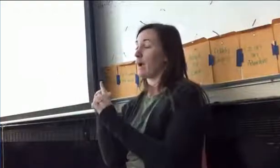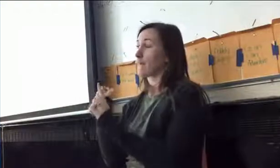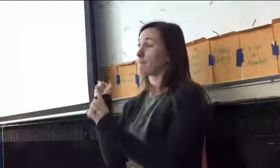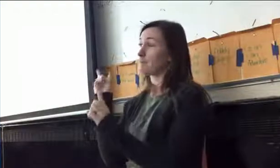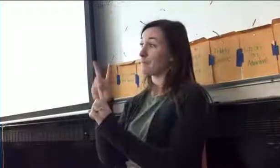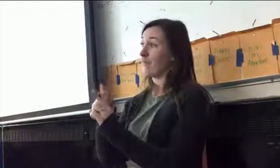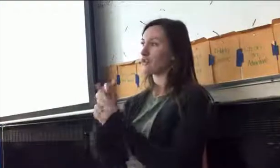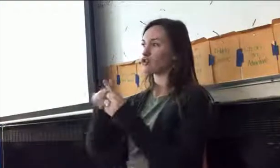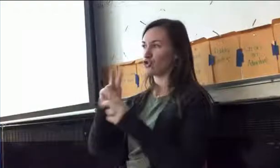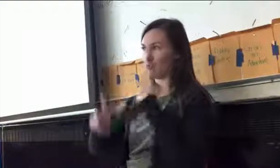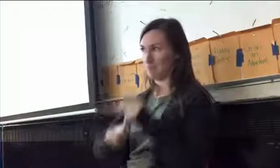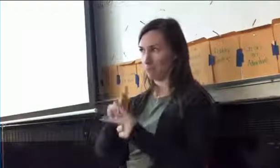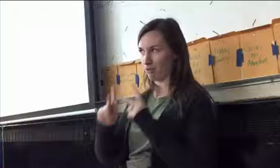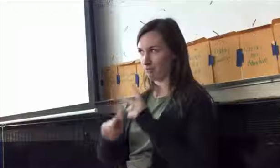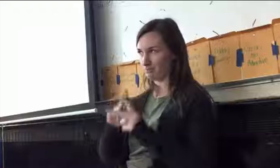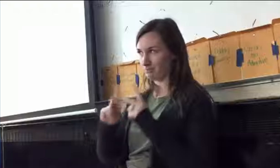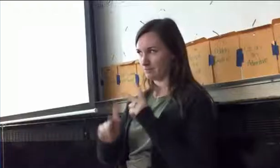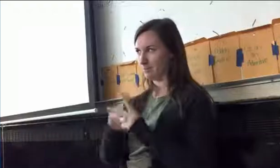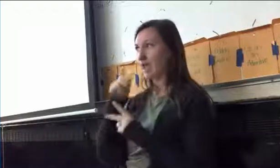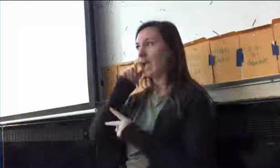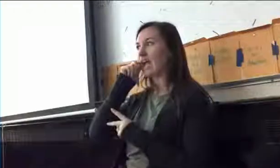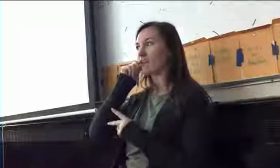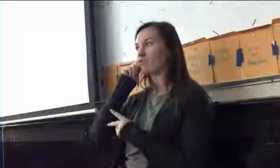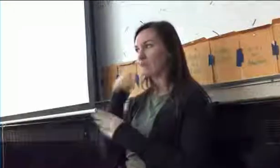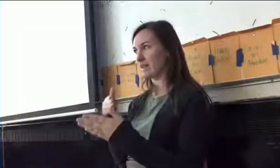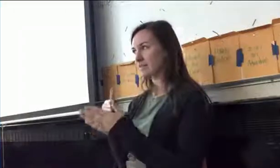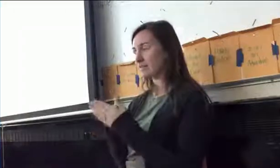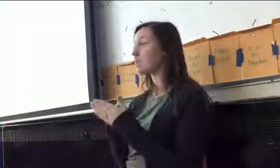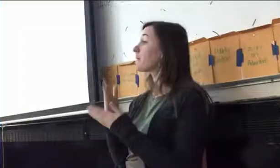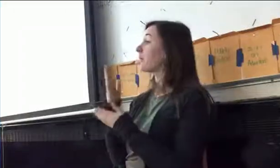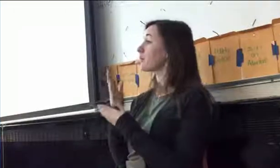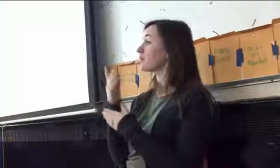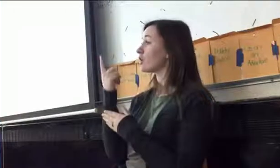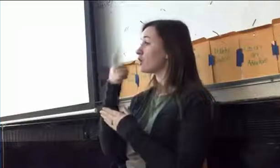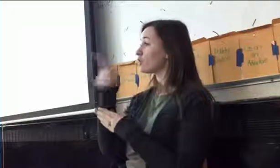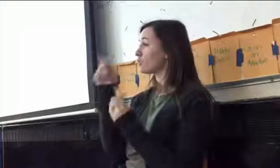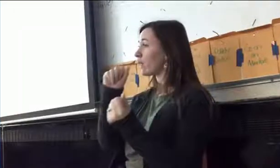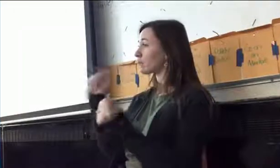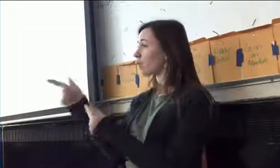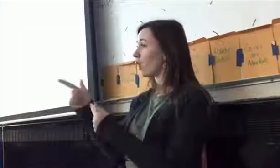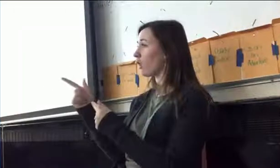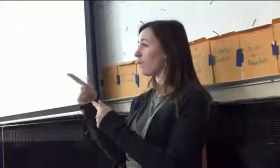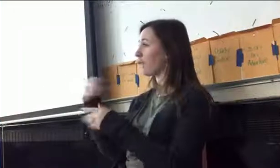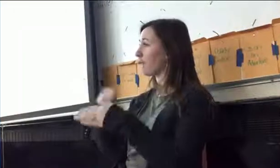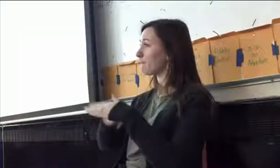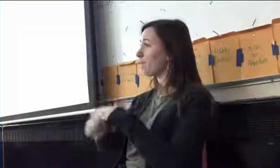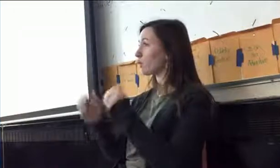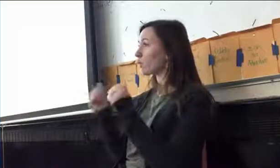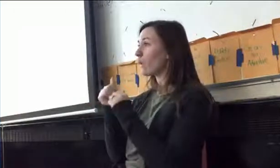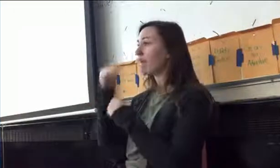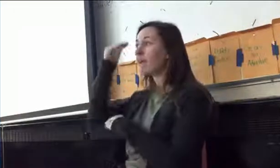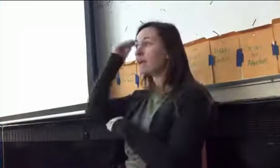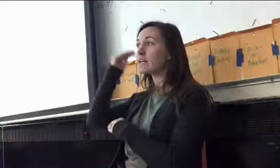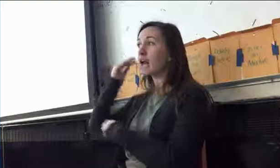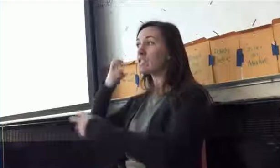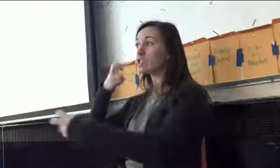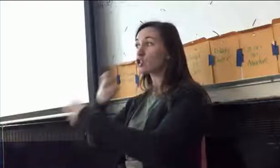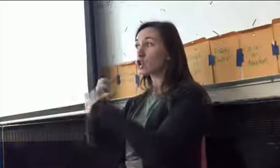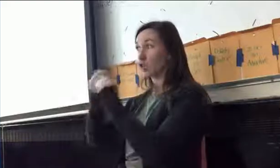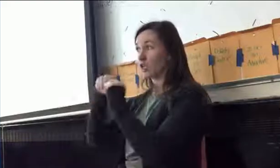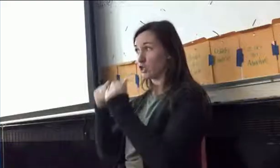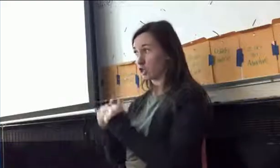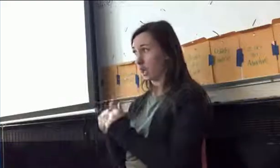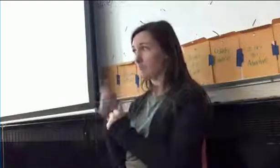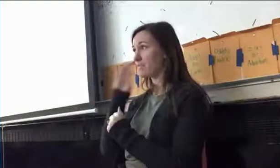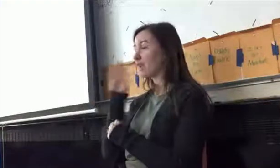is born with a specific shape of a skull. That's why when you see CSI or things like that, and they say things like, this